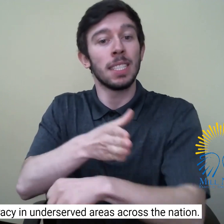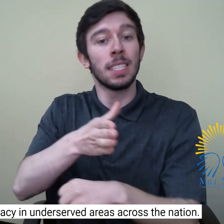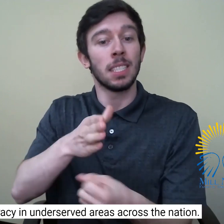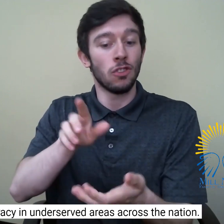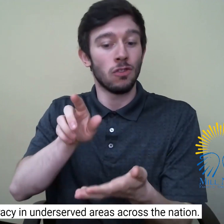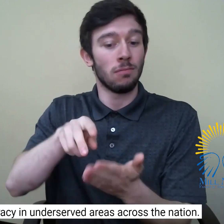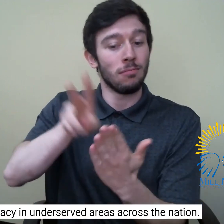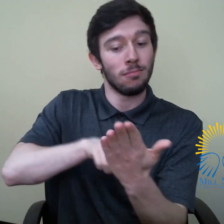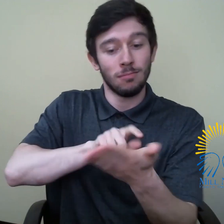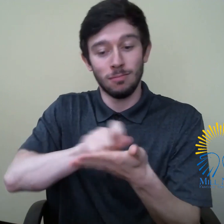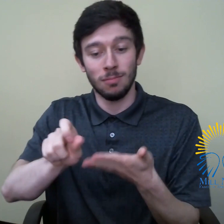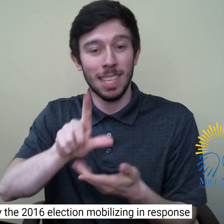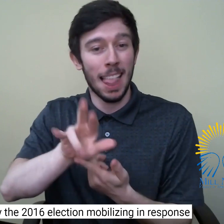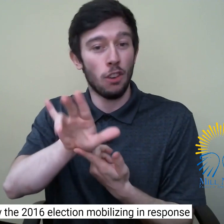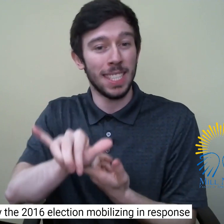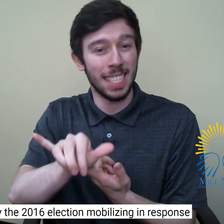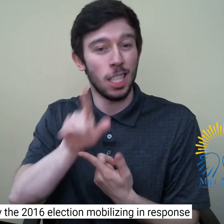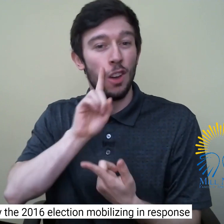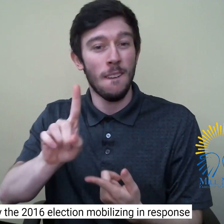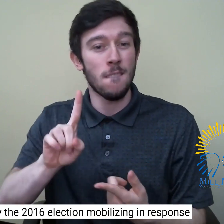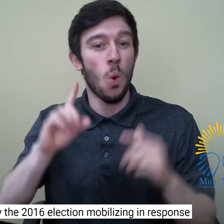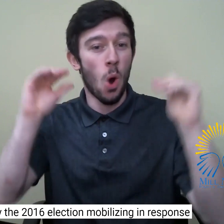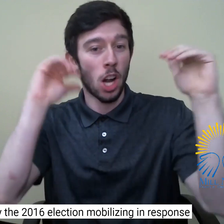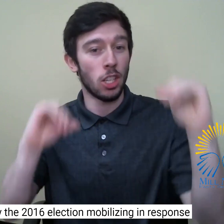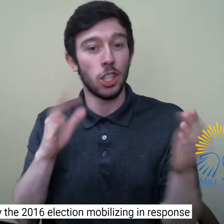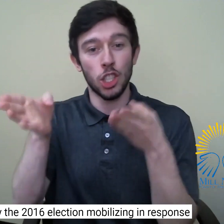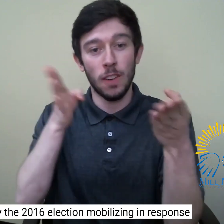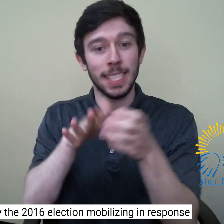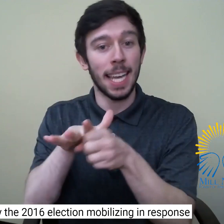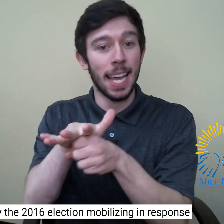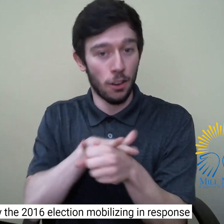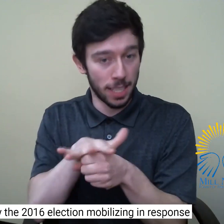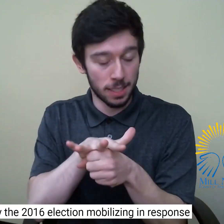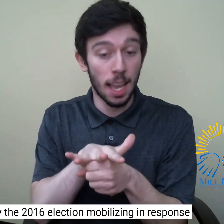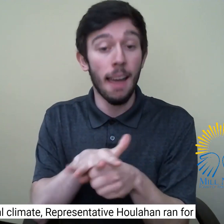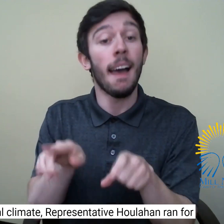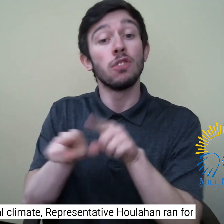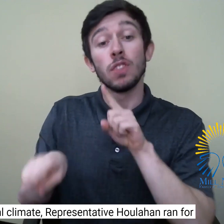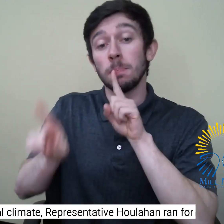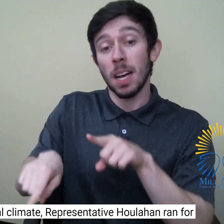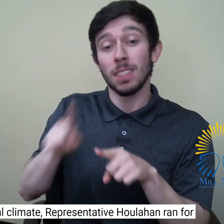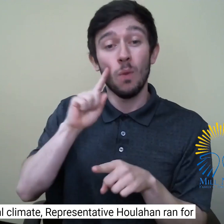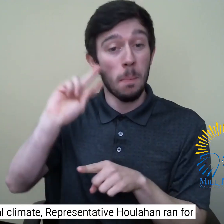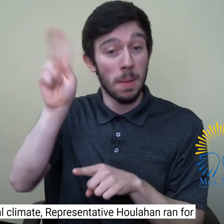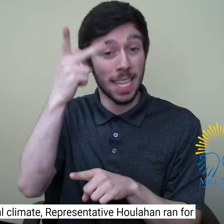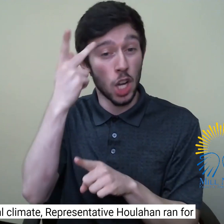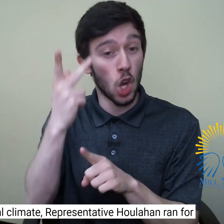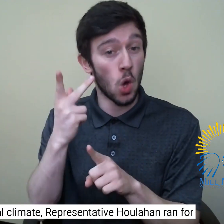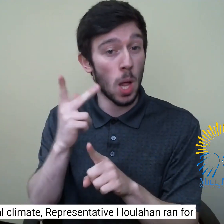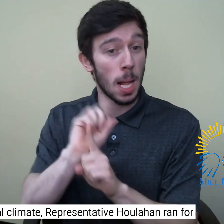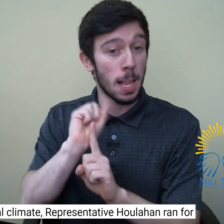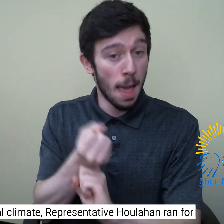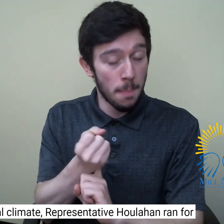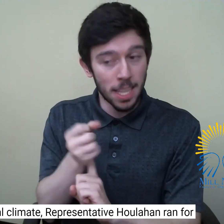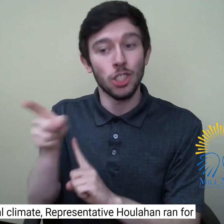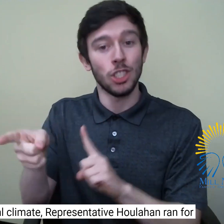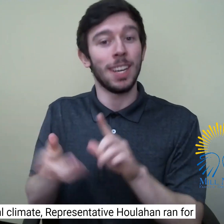nation. Motivated by the 2016 election mobilizing in response to the political climate, Representative Houlahan ran for